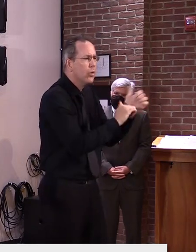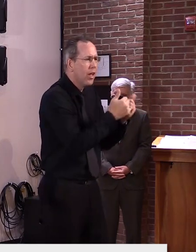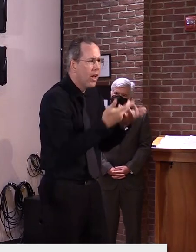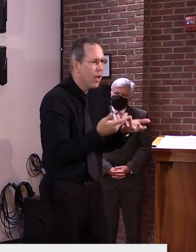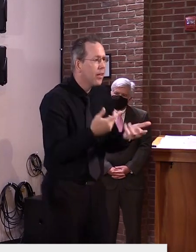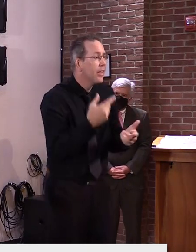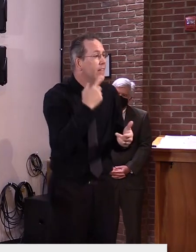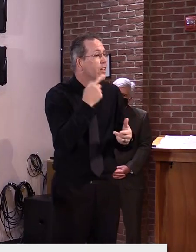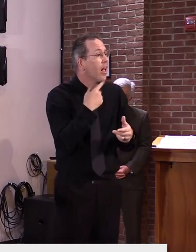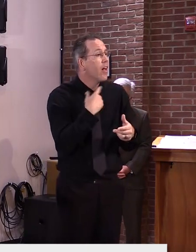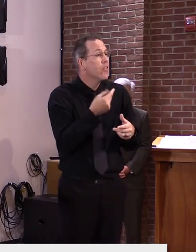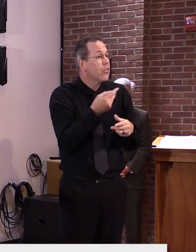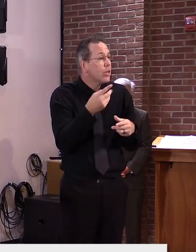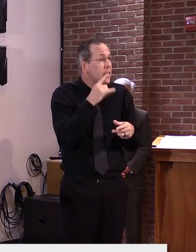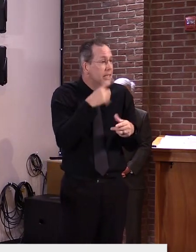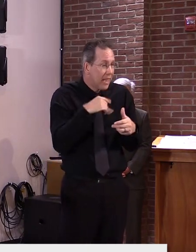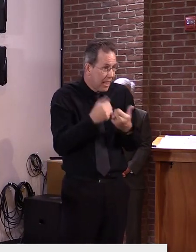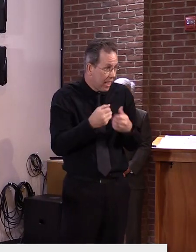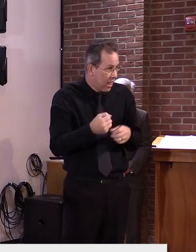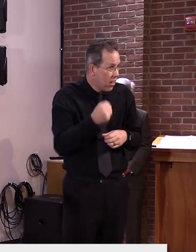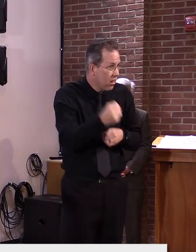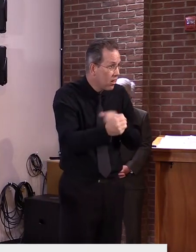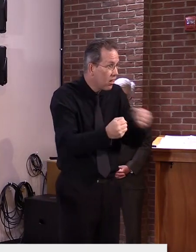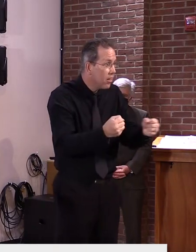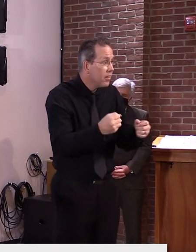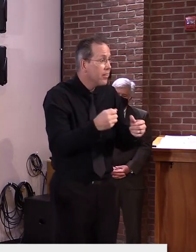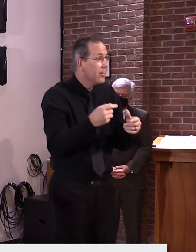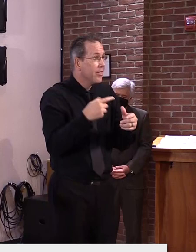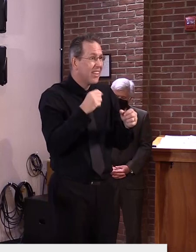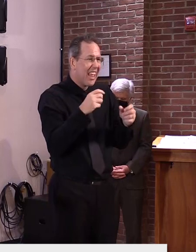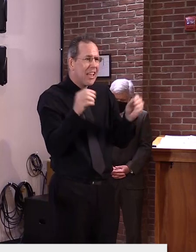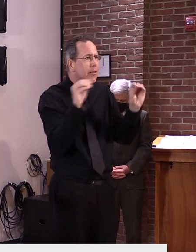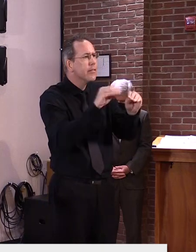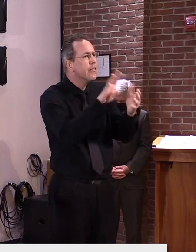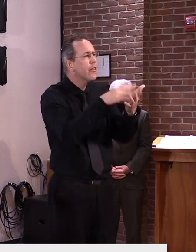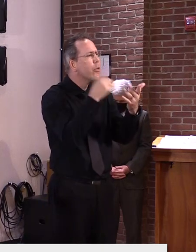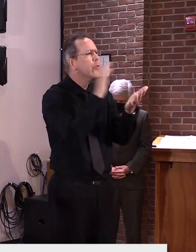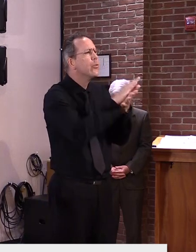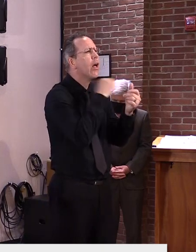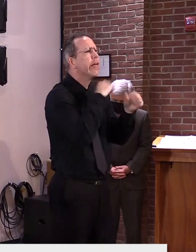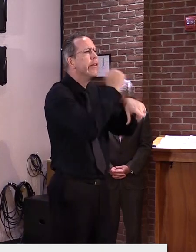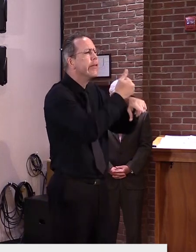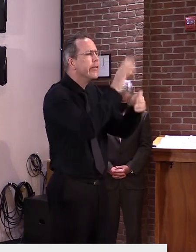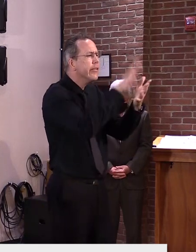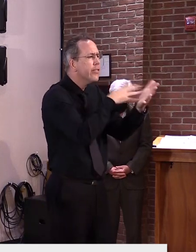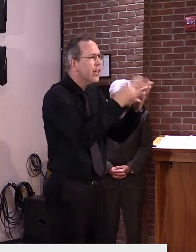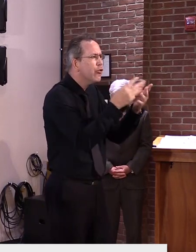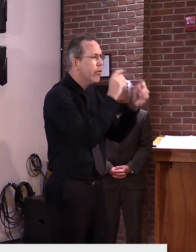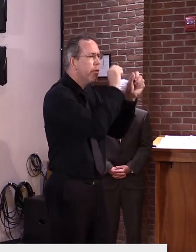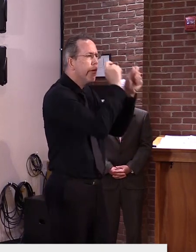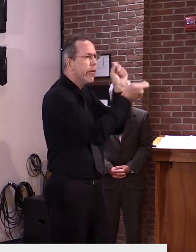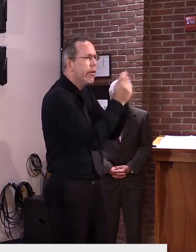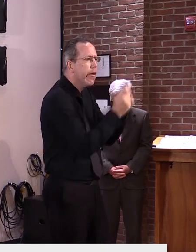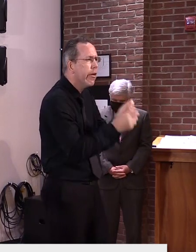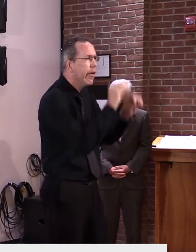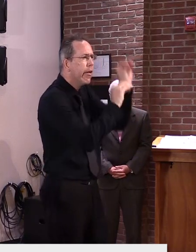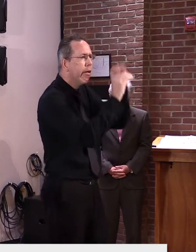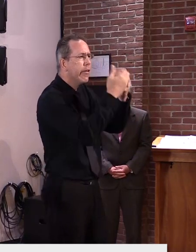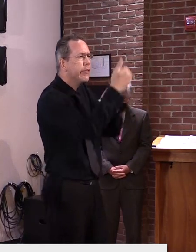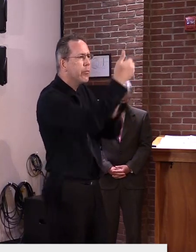Thanks, Mike. No, we haven't contemplated mandating that from the state perspective. I will say districts are going to